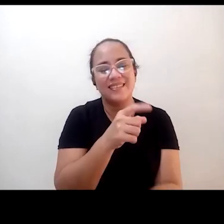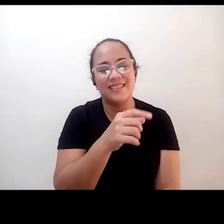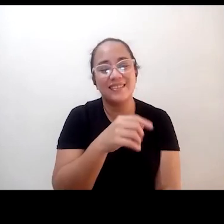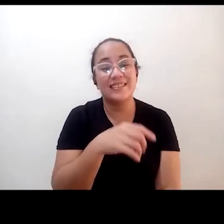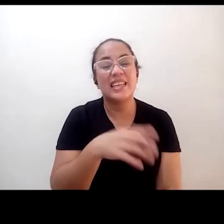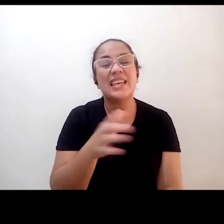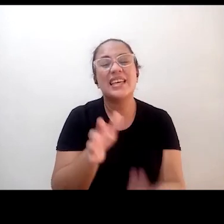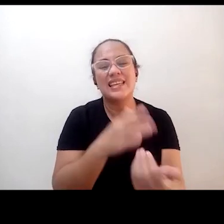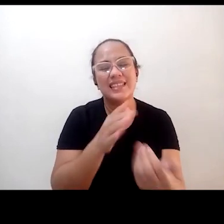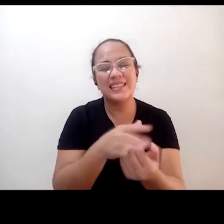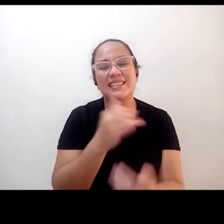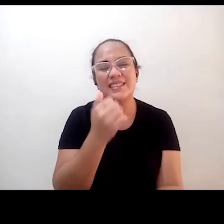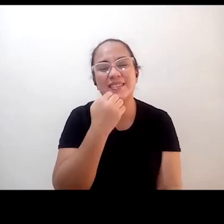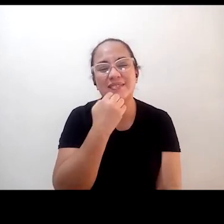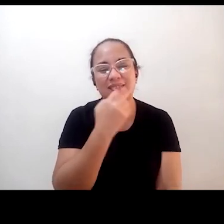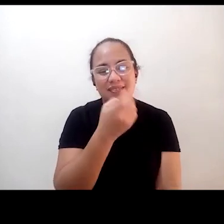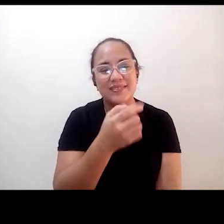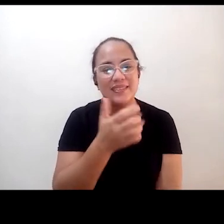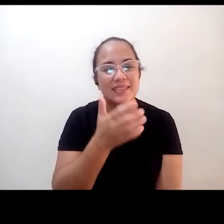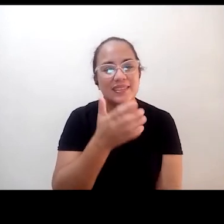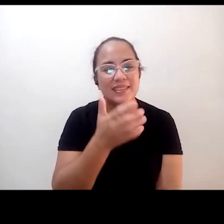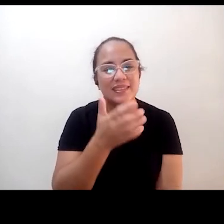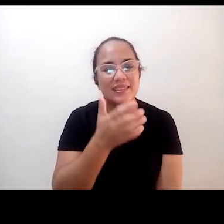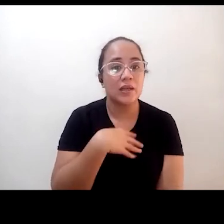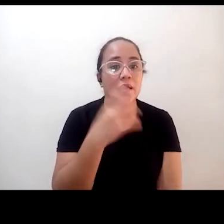And then 12.